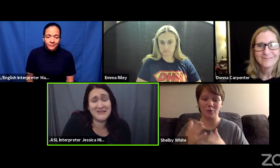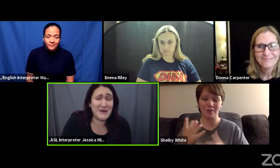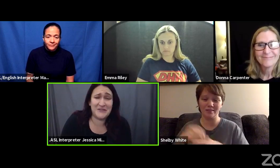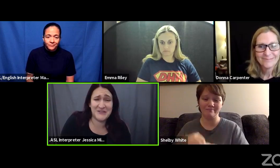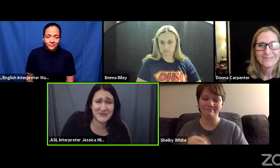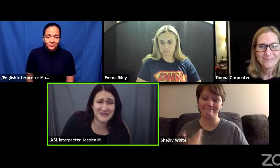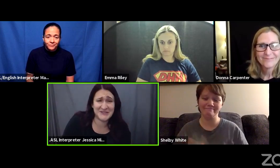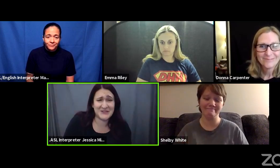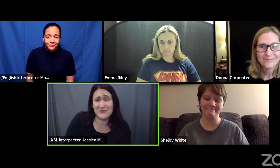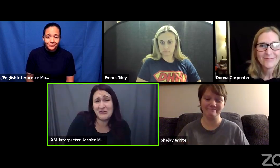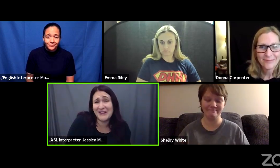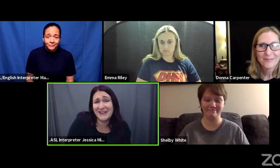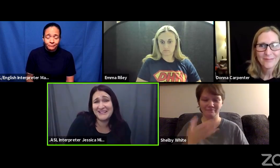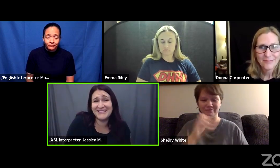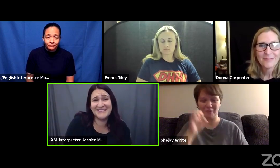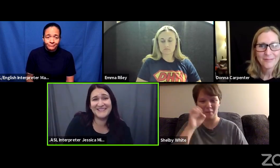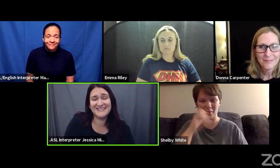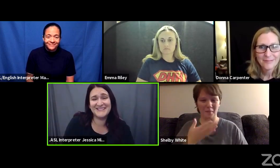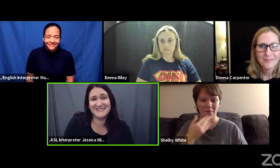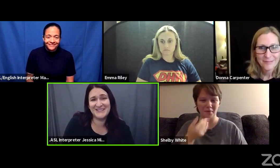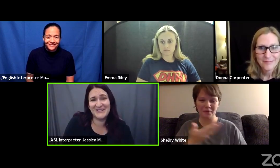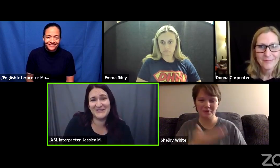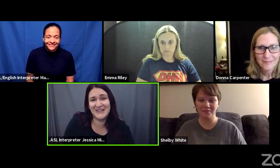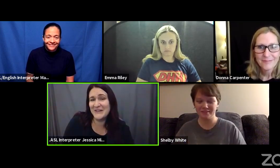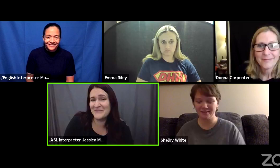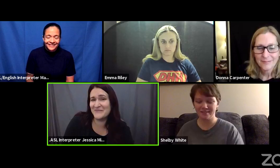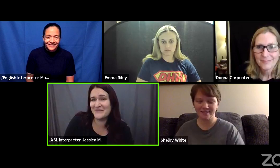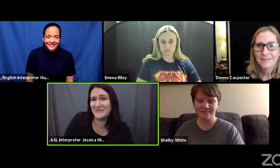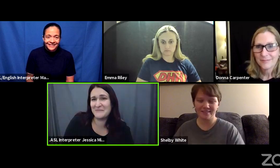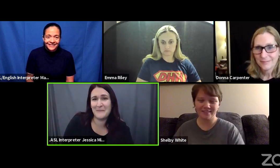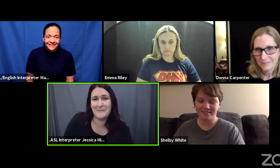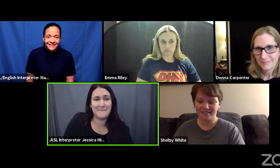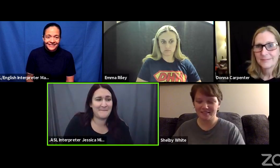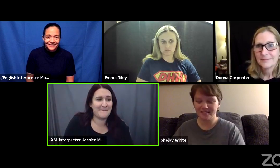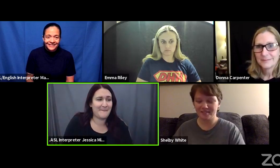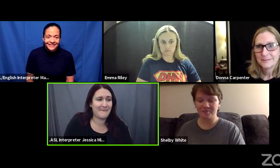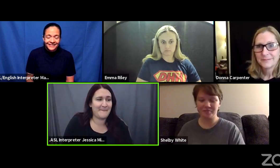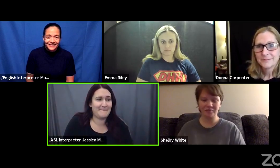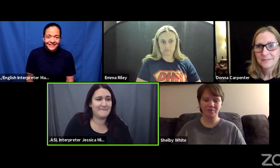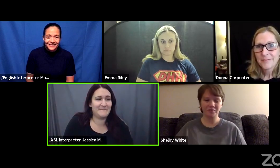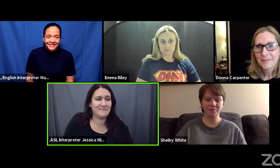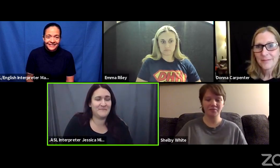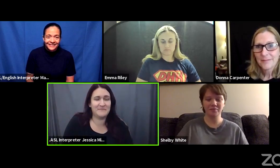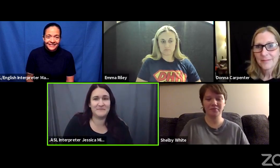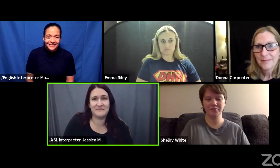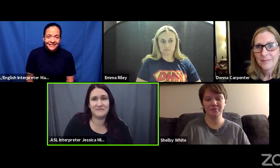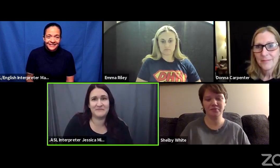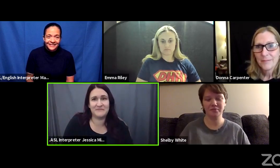Yeah, I guess that's my resources of the community. So, Emma?